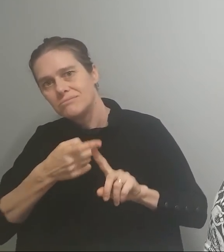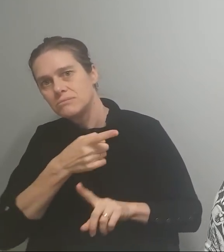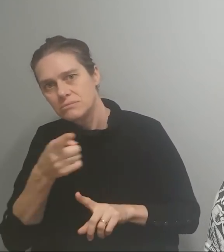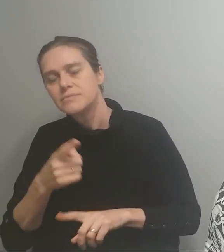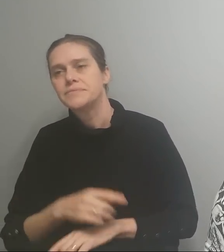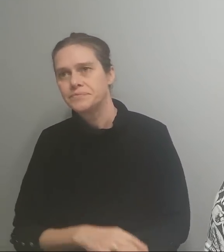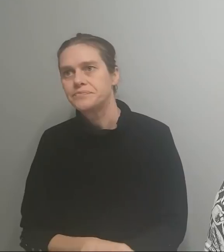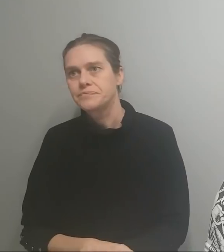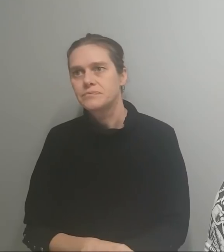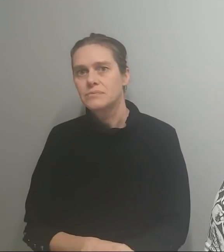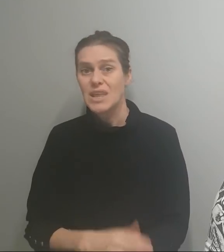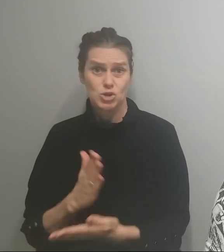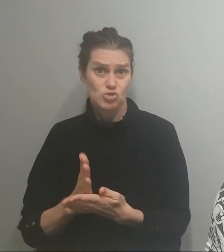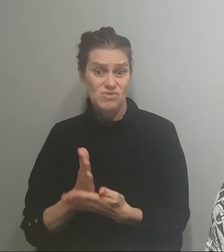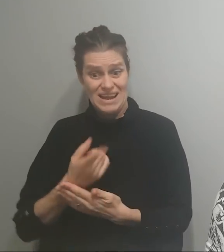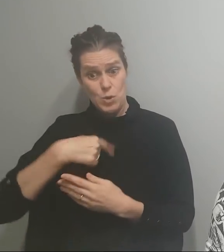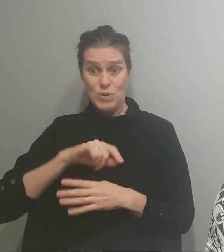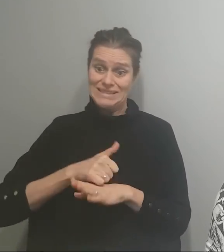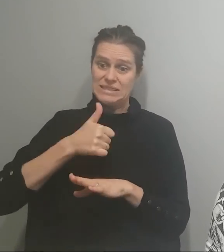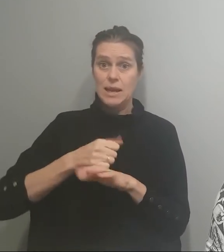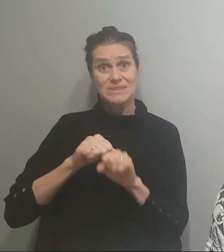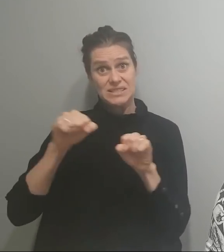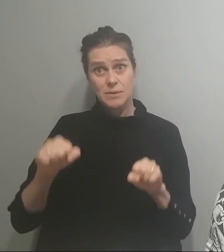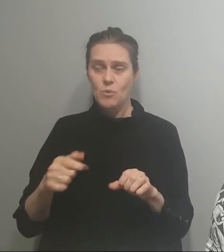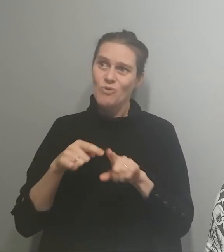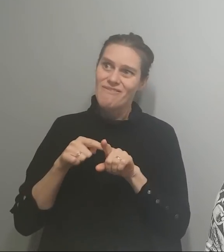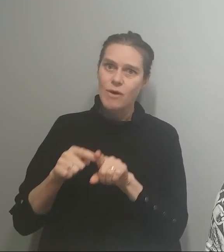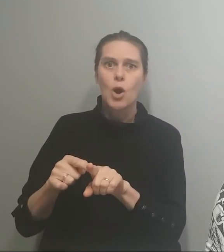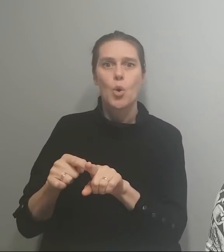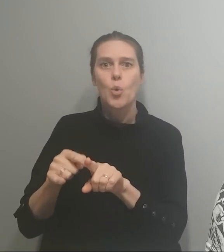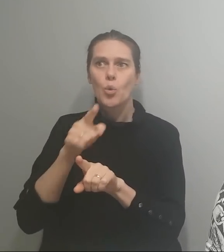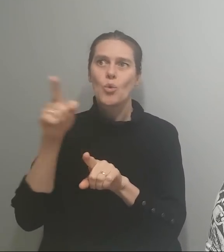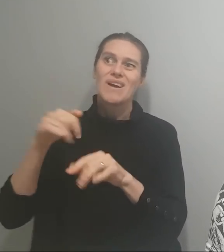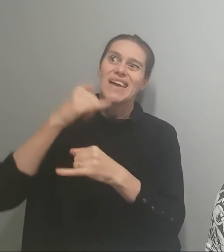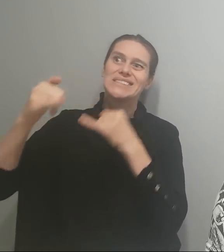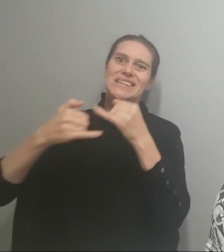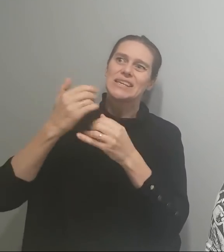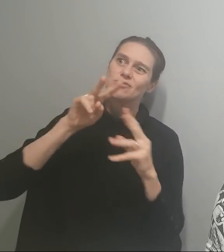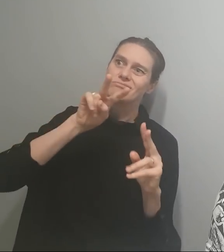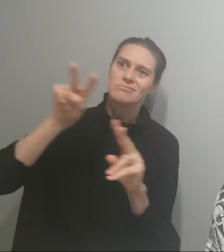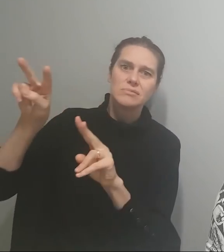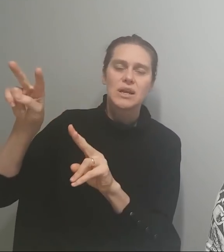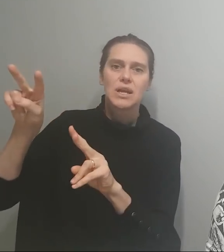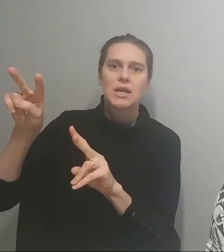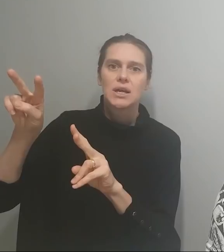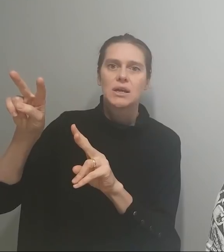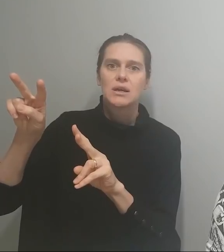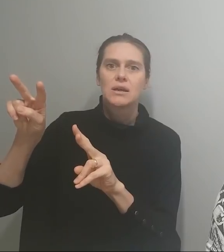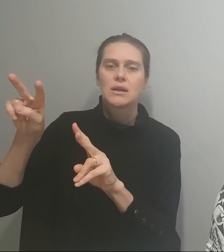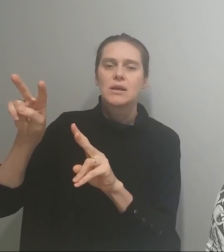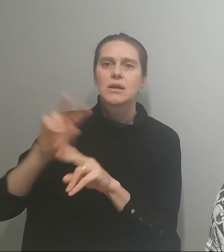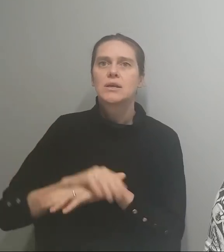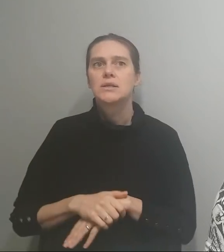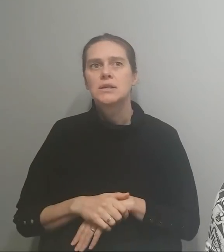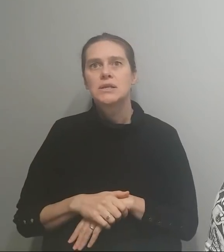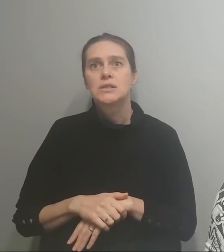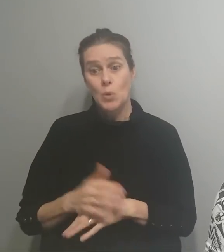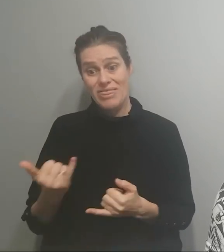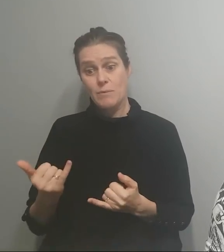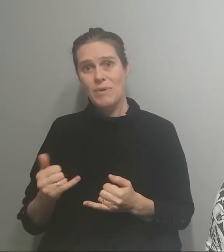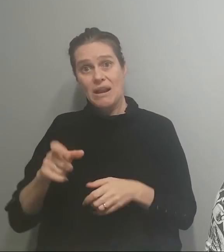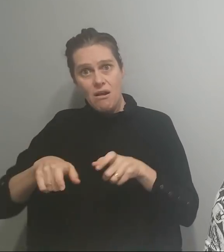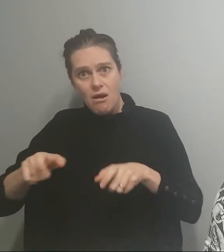numbers based on 40% of people wanting to work with the connector from the existing client group,